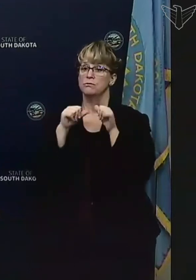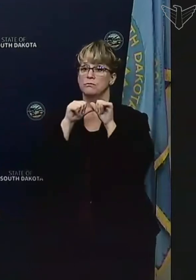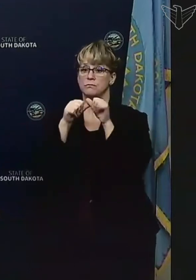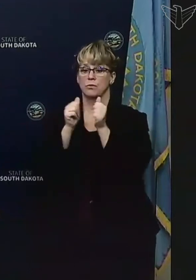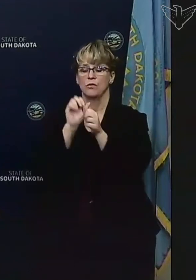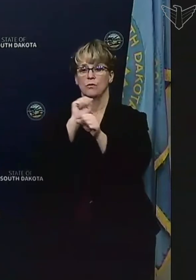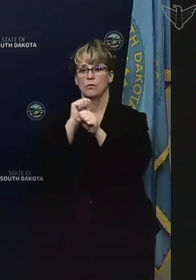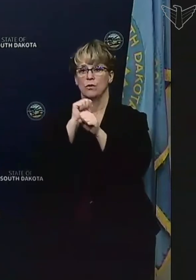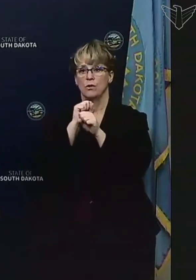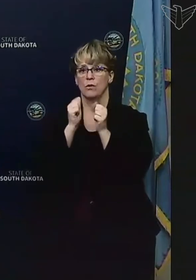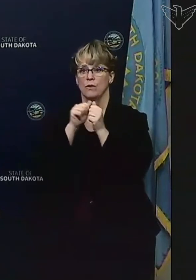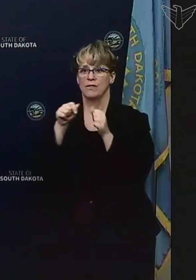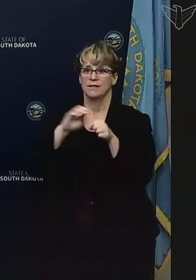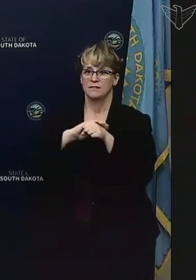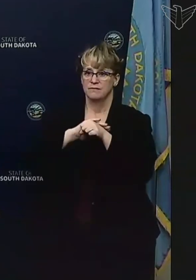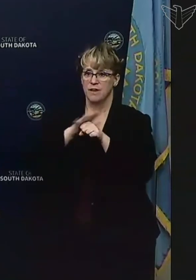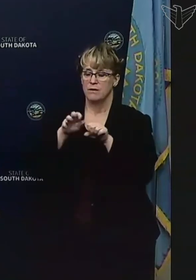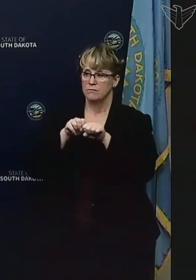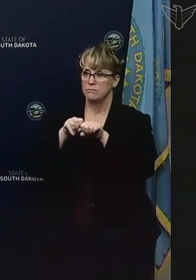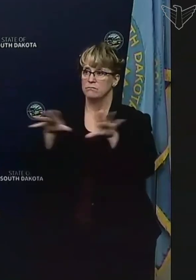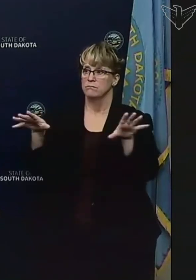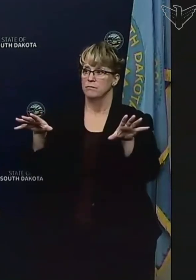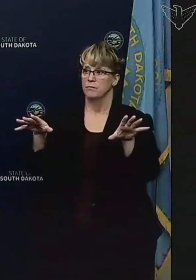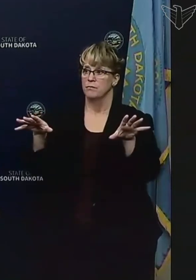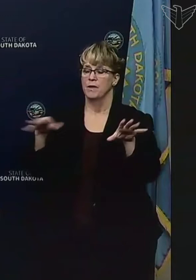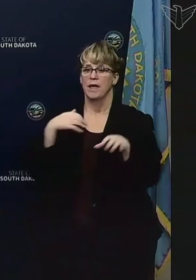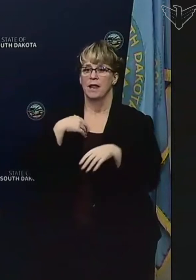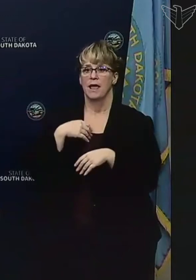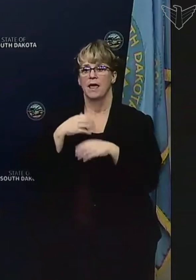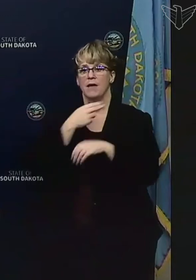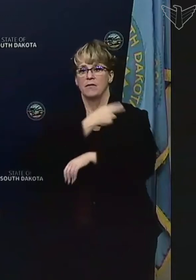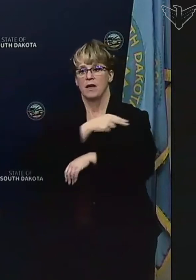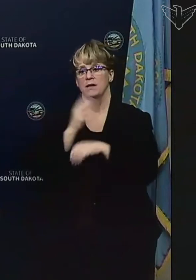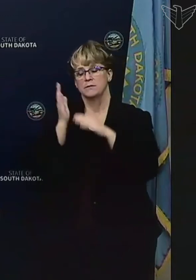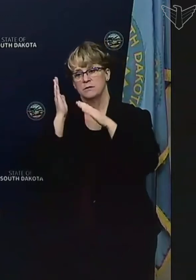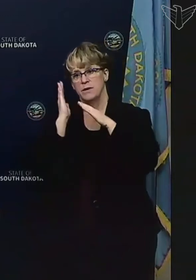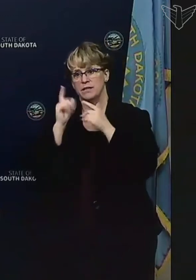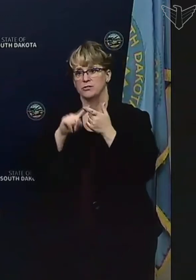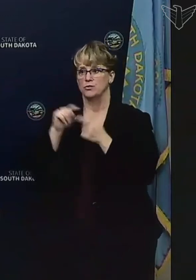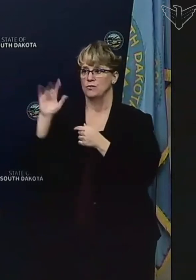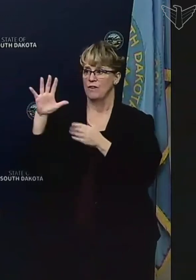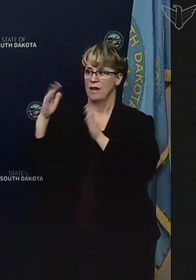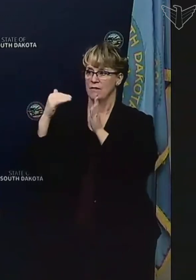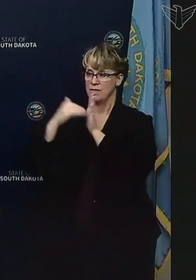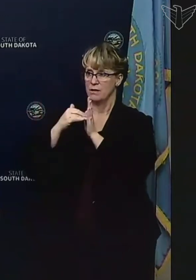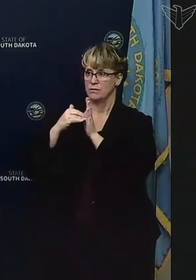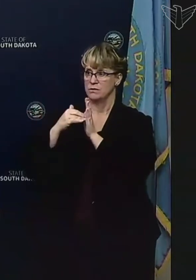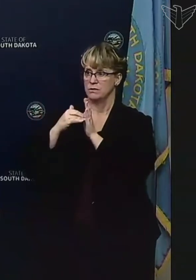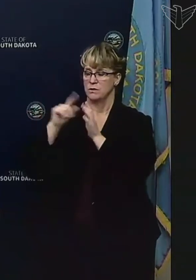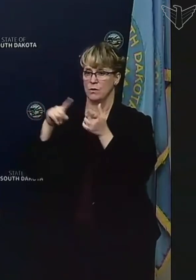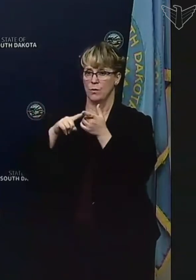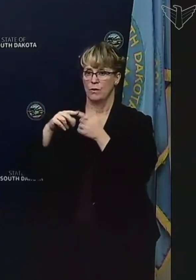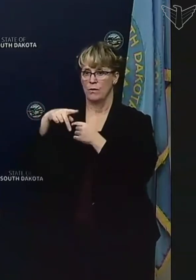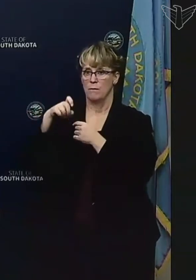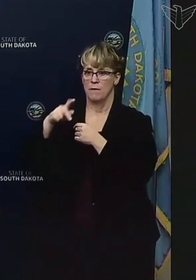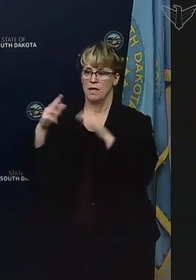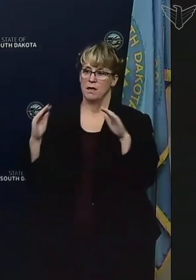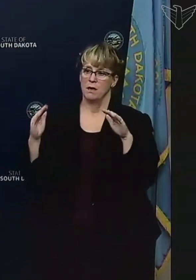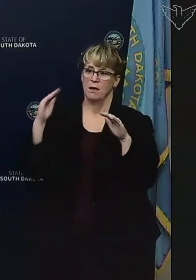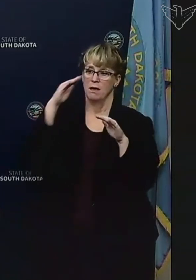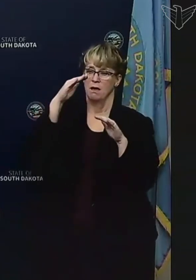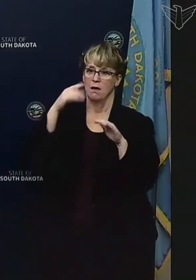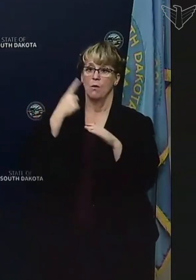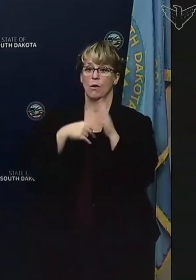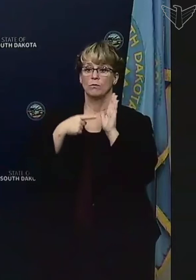those efforts throughout this virus spread and cut our hospital beds down to 5,000 necessary at our peak. What we showed